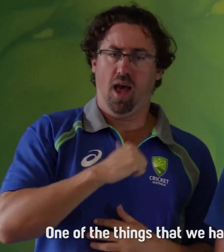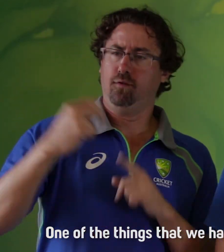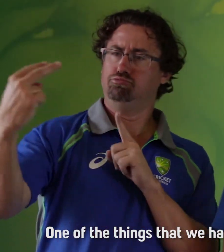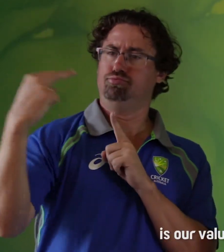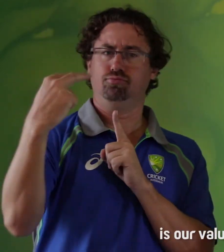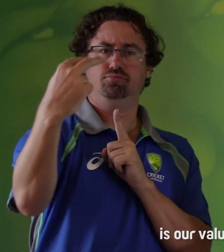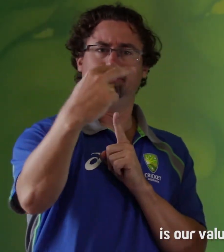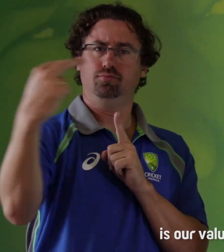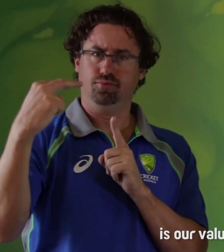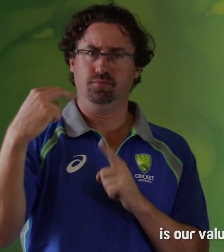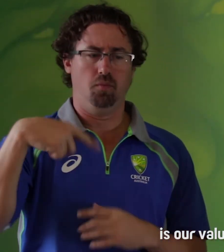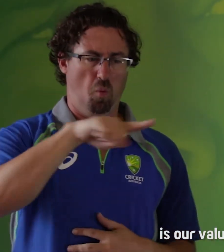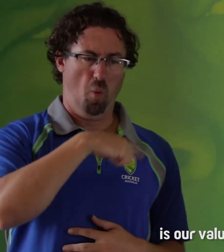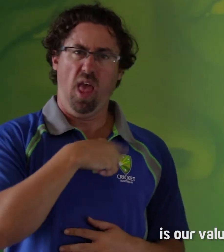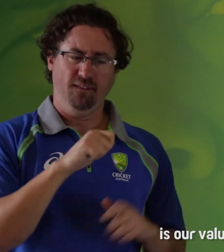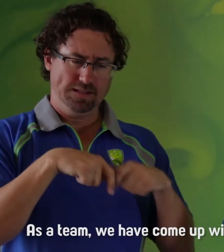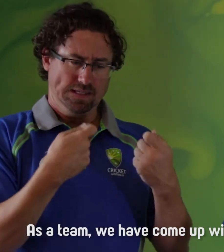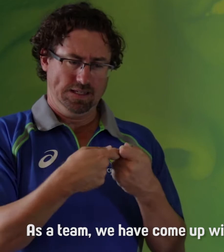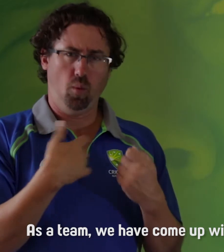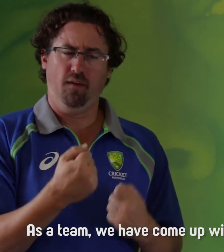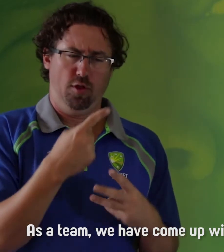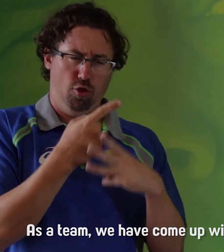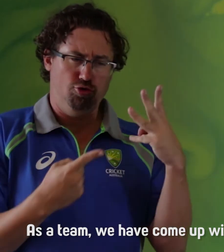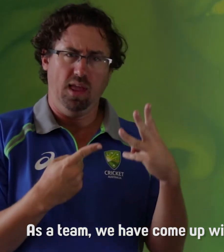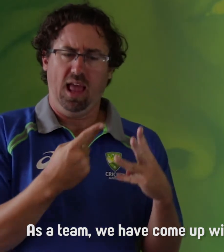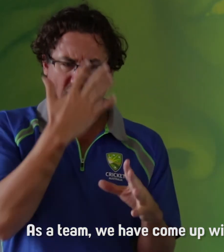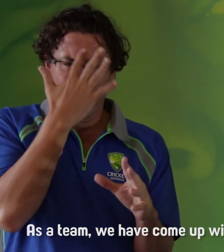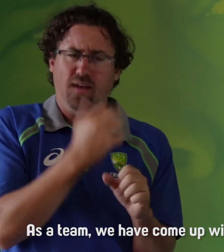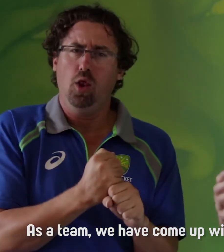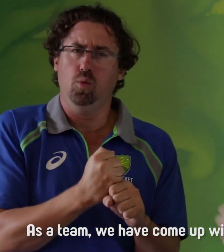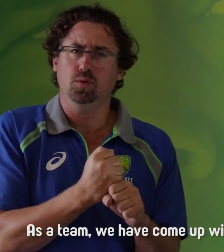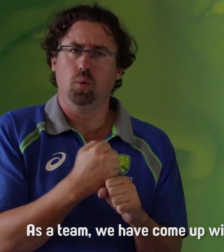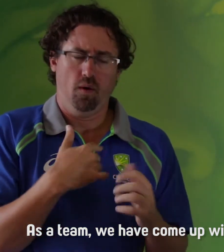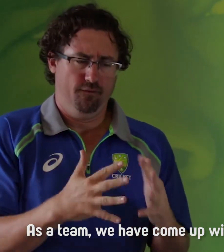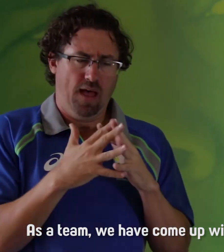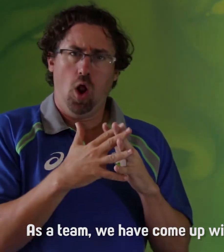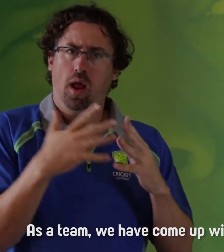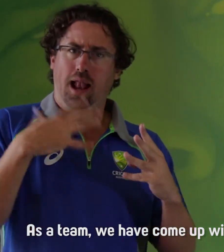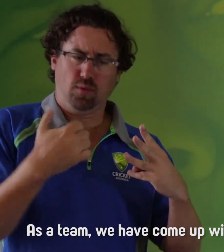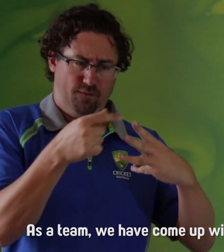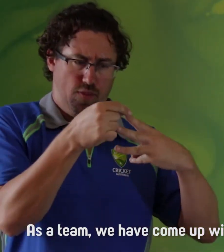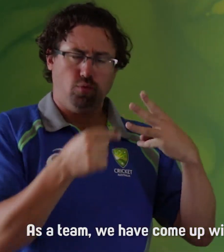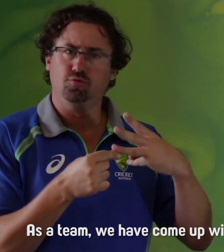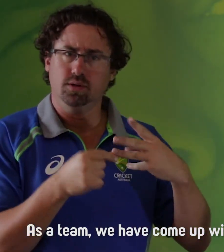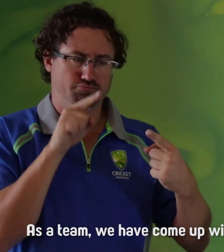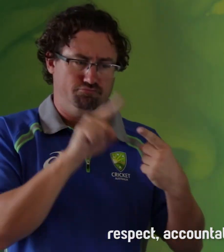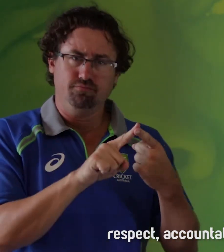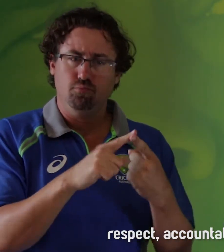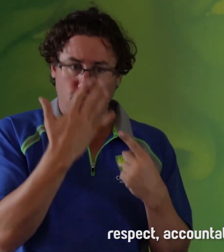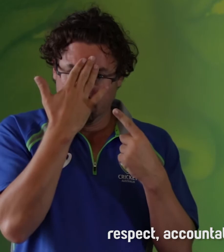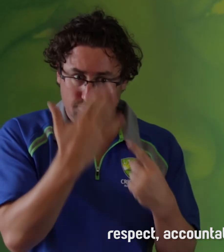is our values as a team. So as a team, we've come up with our own team values, which is respect,